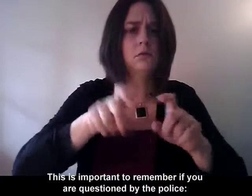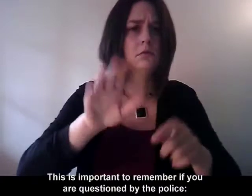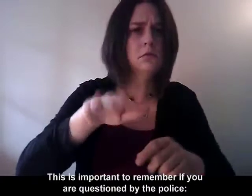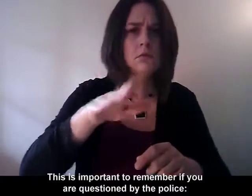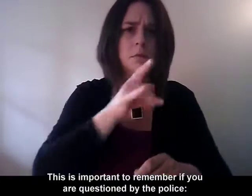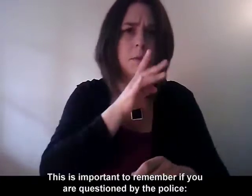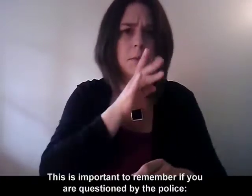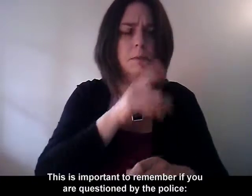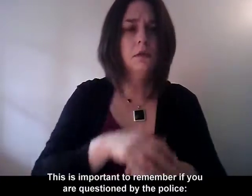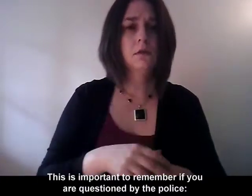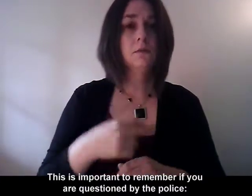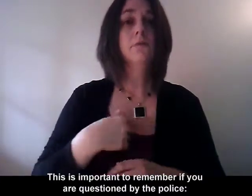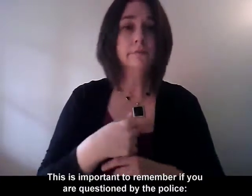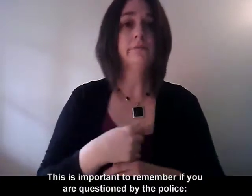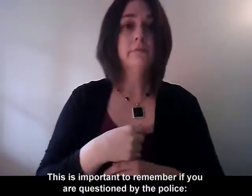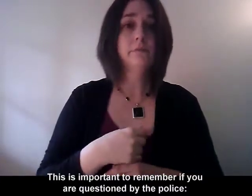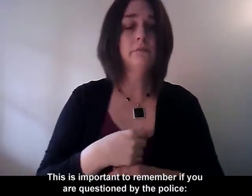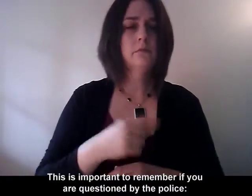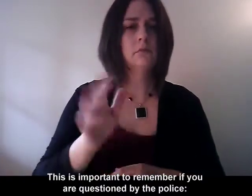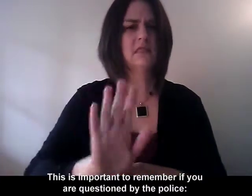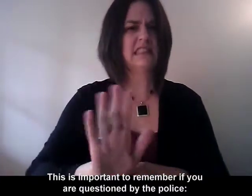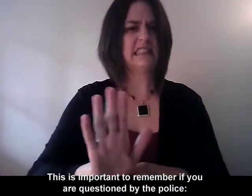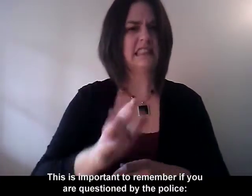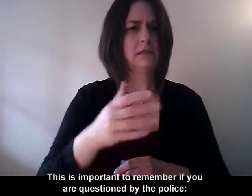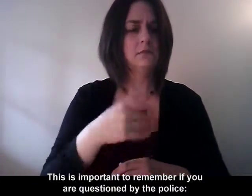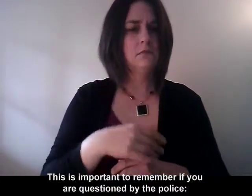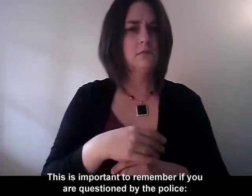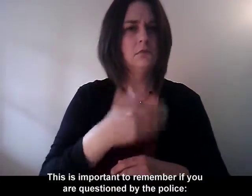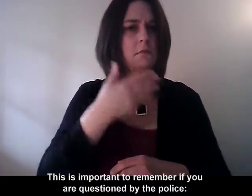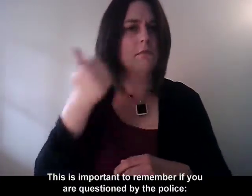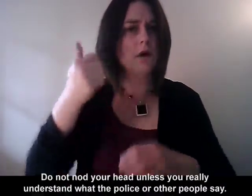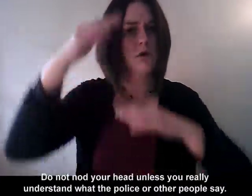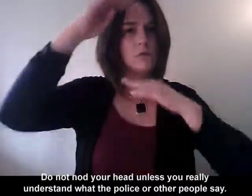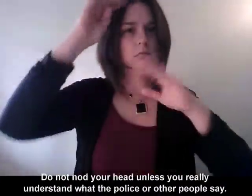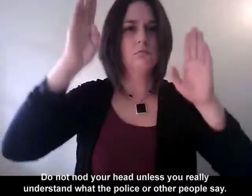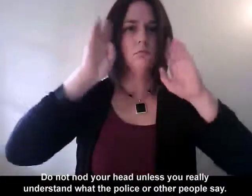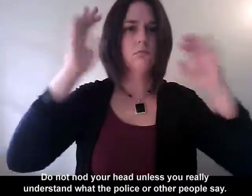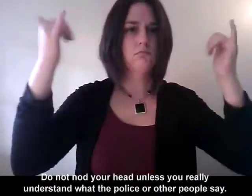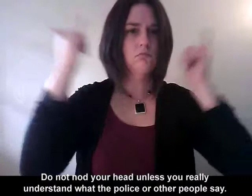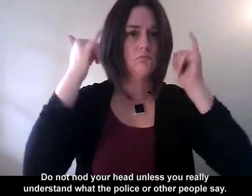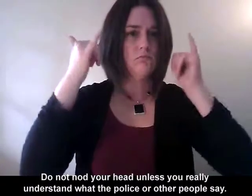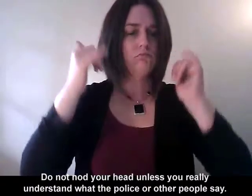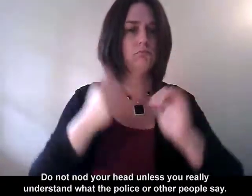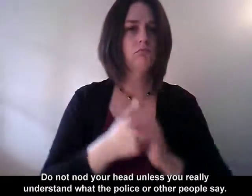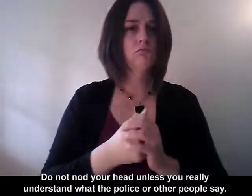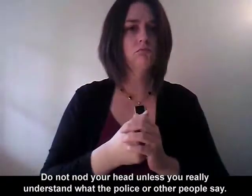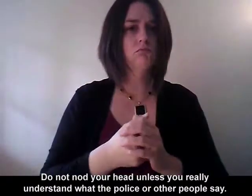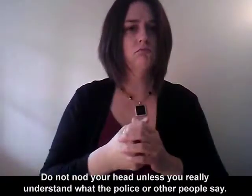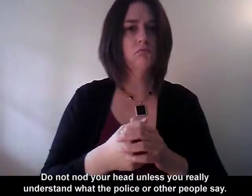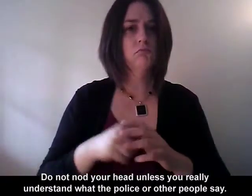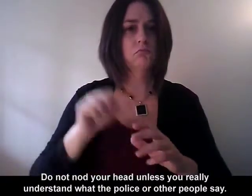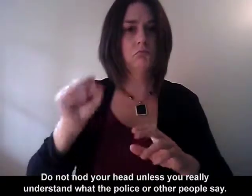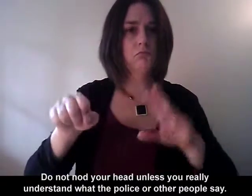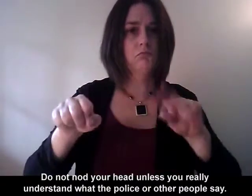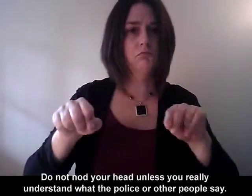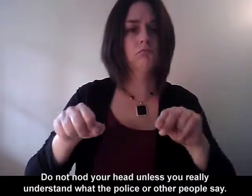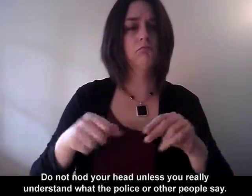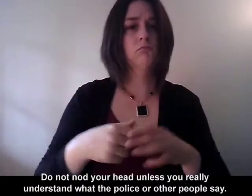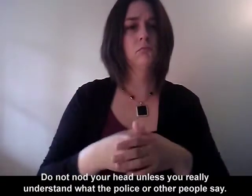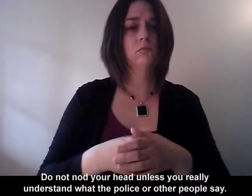This is important to remember if you are questioned by the police. Do not nod your head unless you really understand what